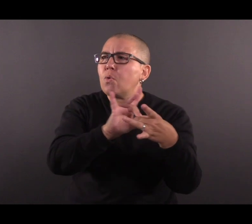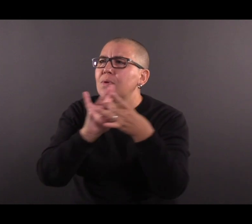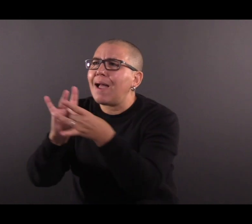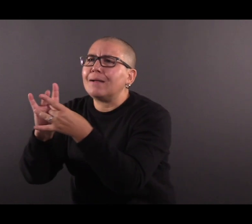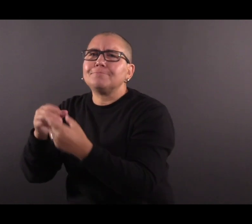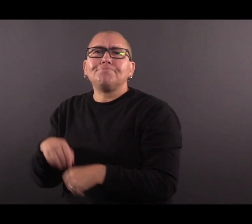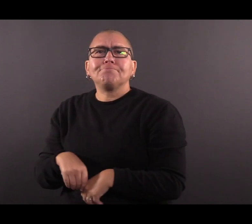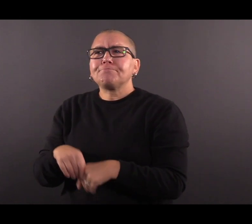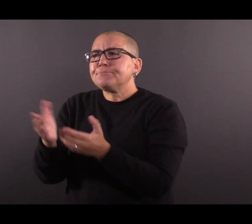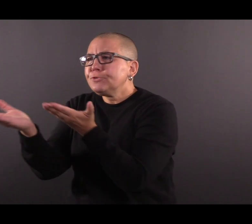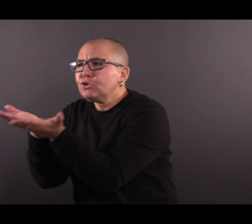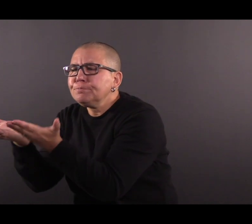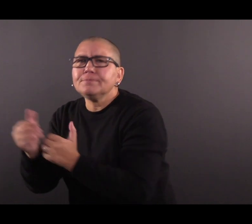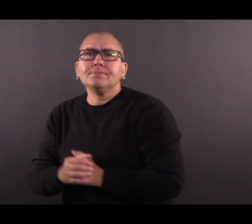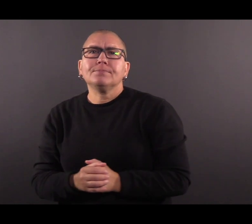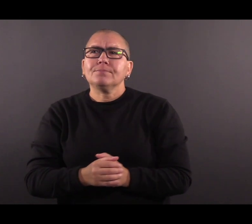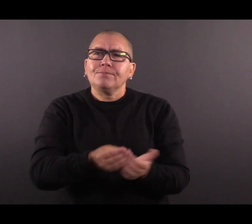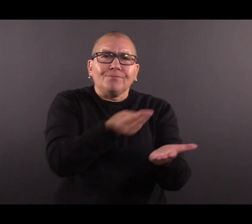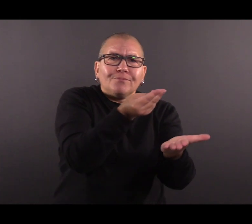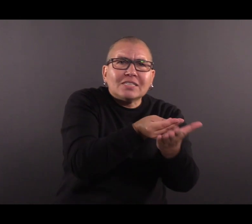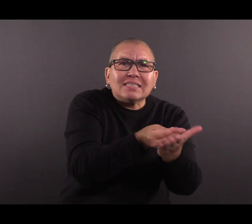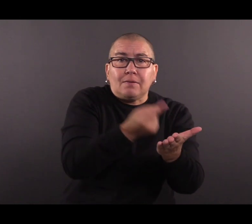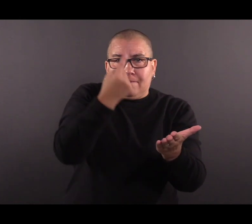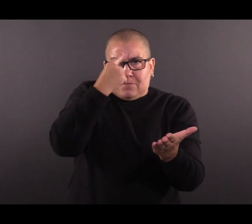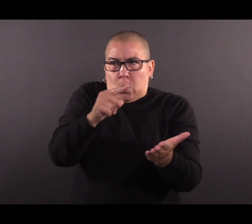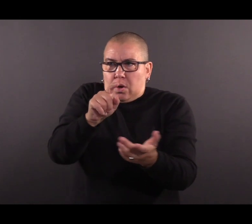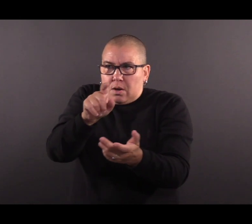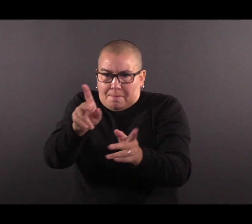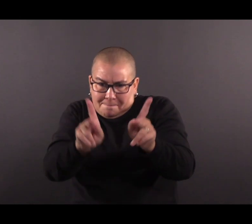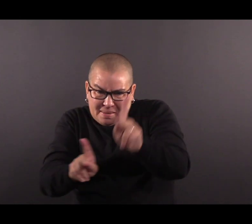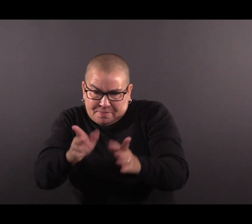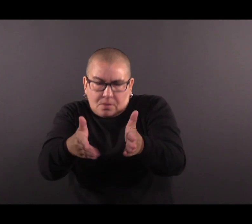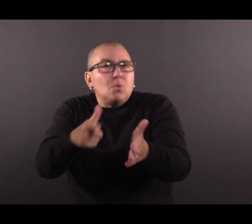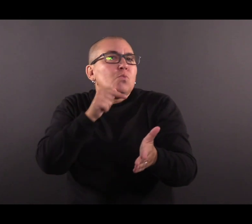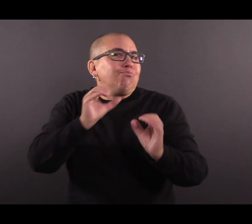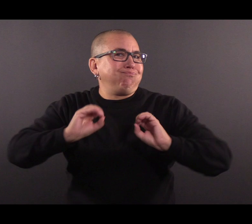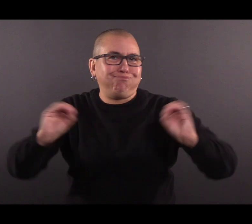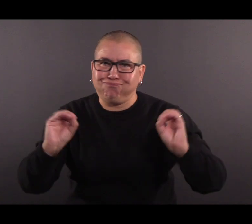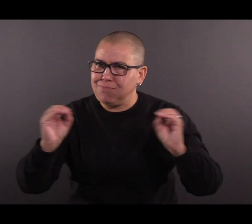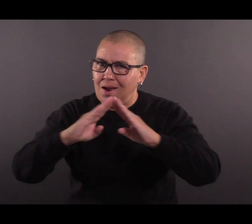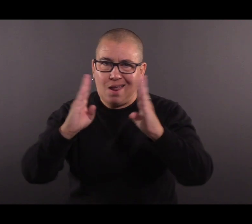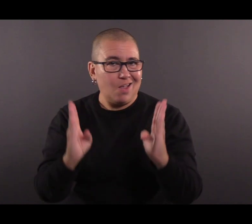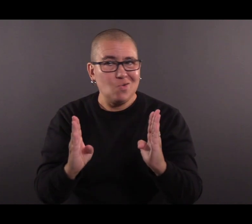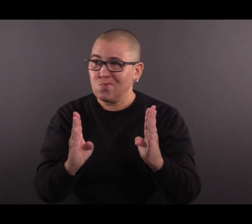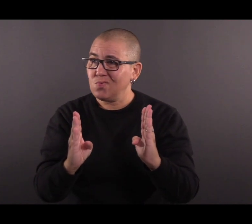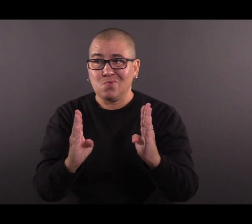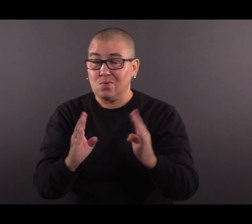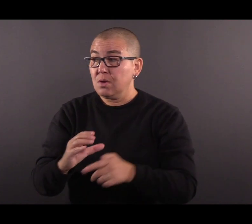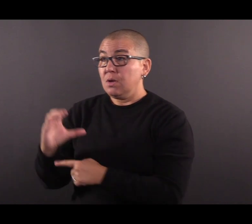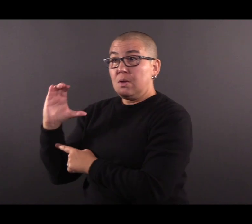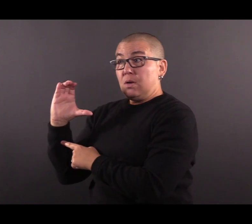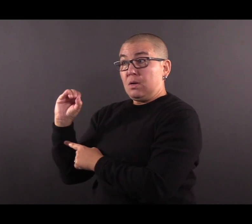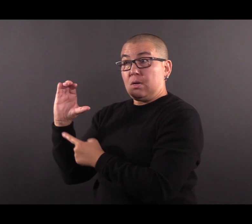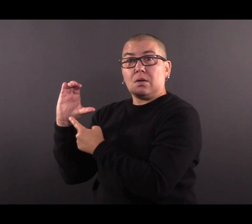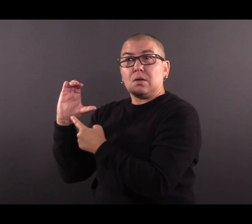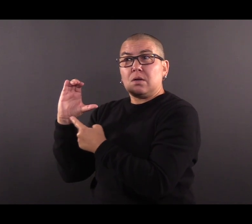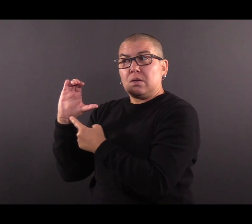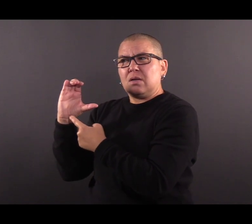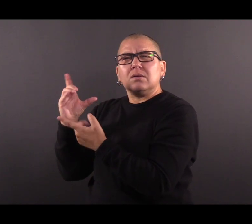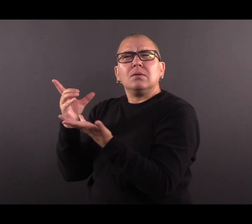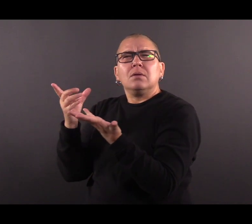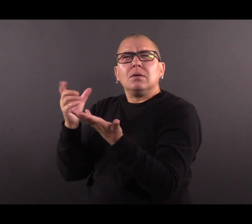services for unhoused families and individuals. According to HUD, the COC is designed to